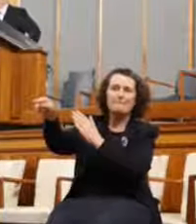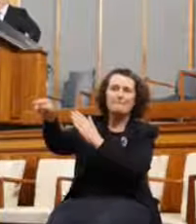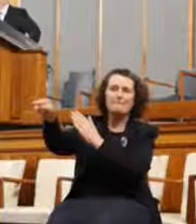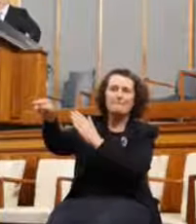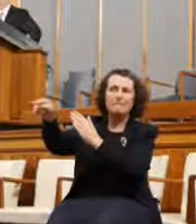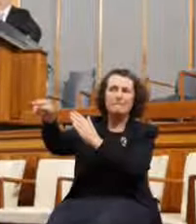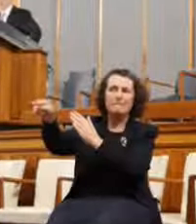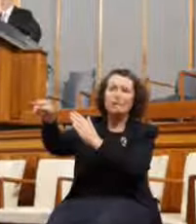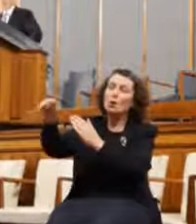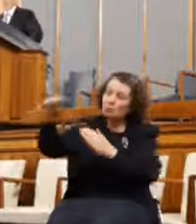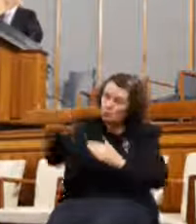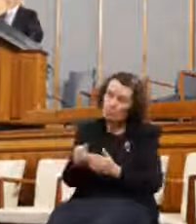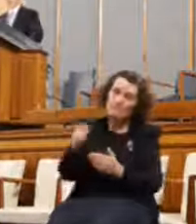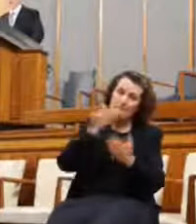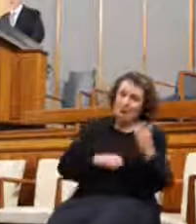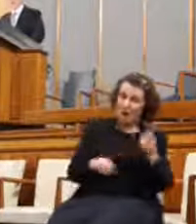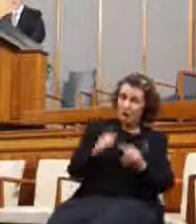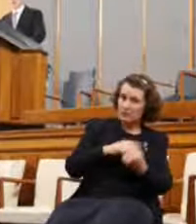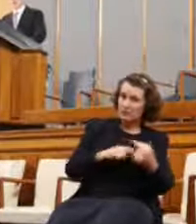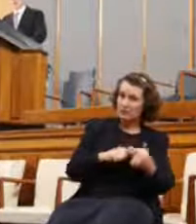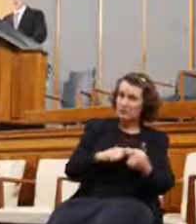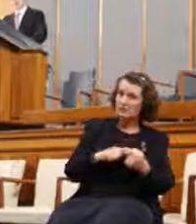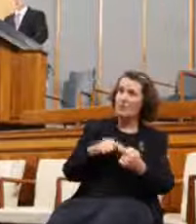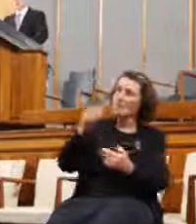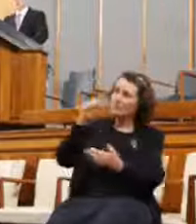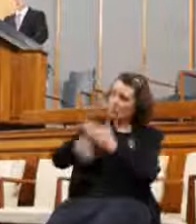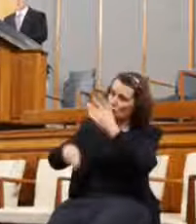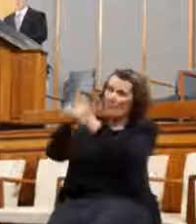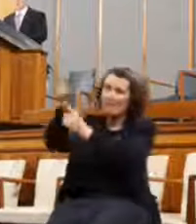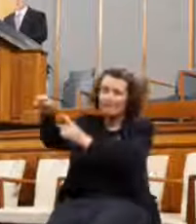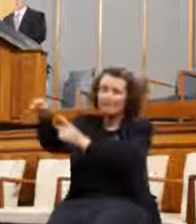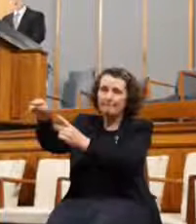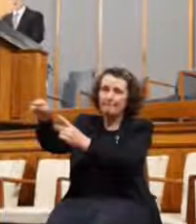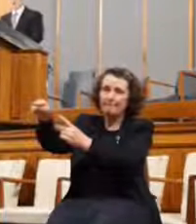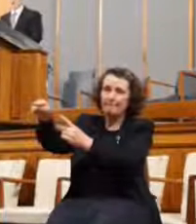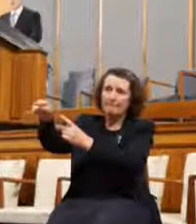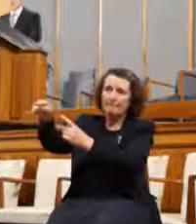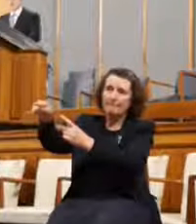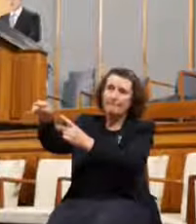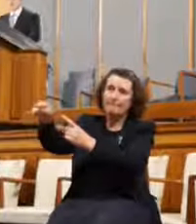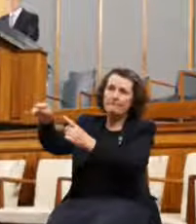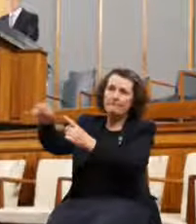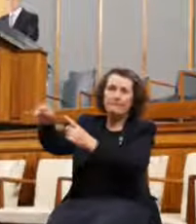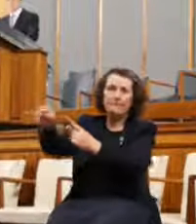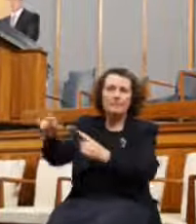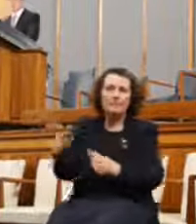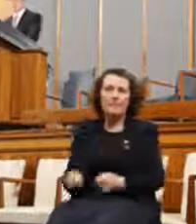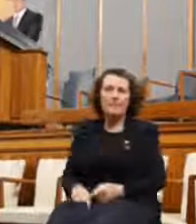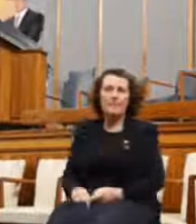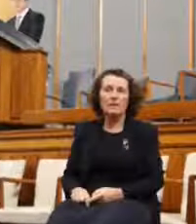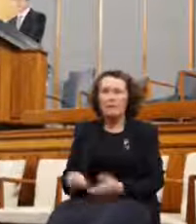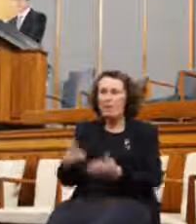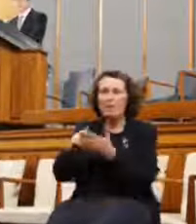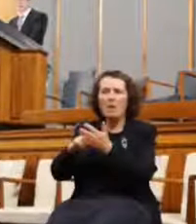it. In the eternal glory, who will go, says the